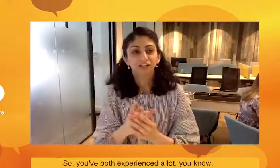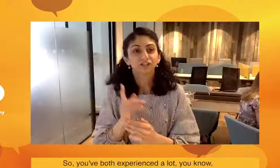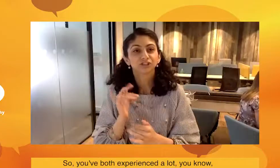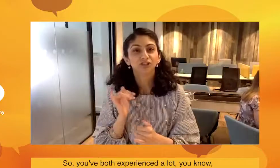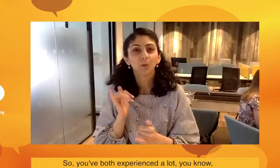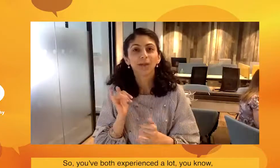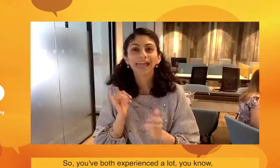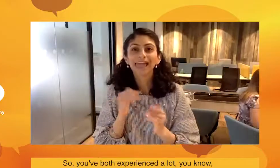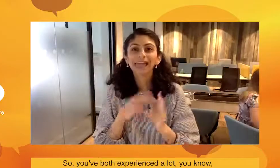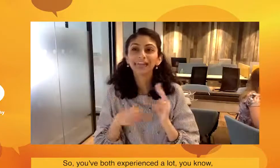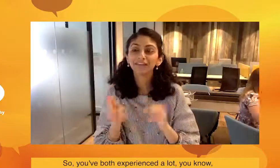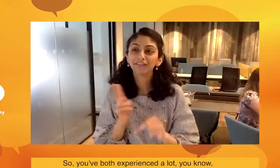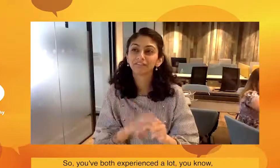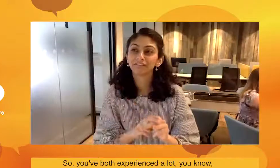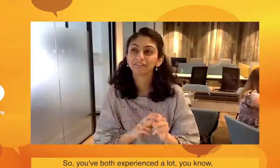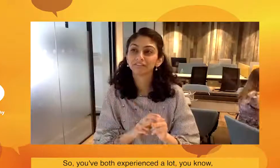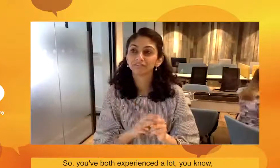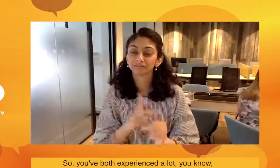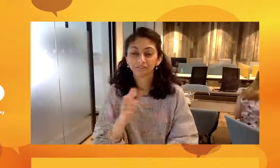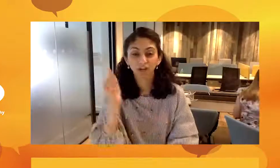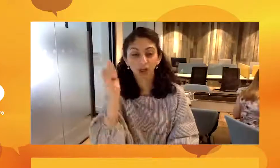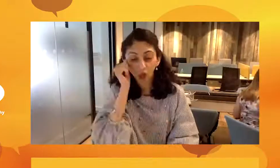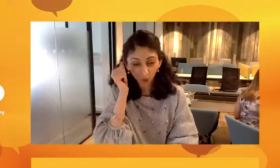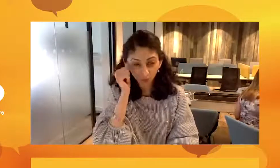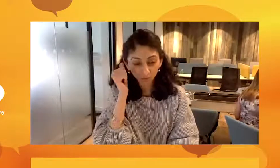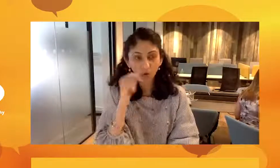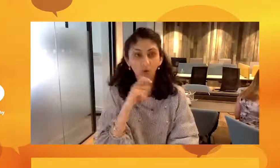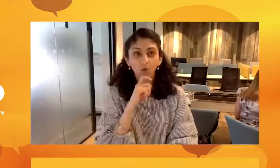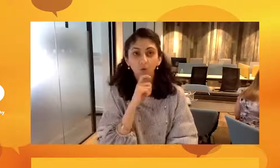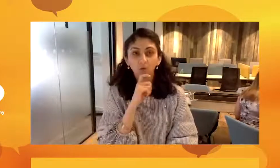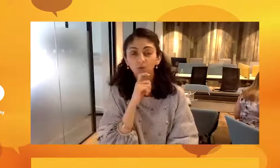So you've both experienced a lot, you know, throughout your life.